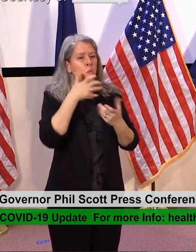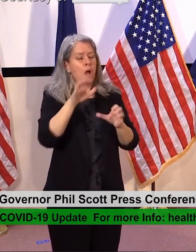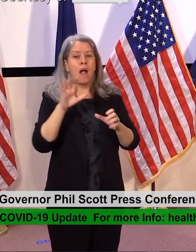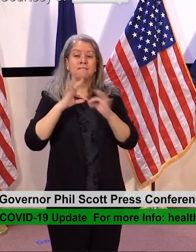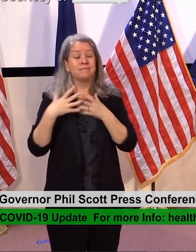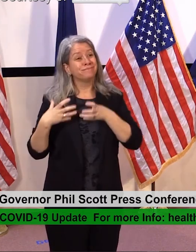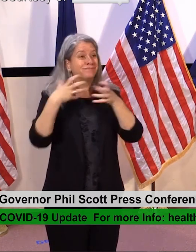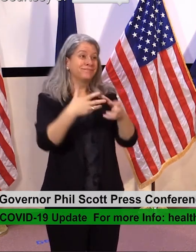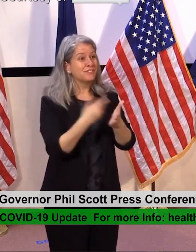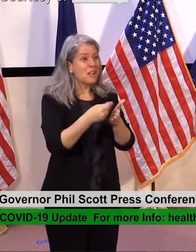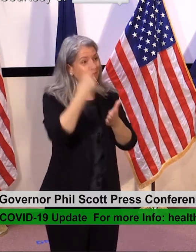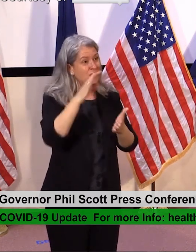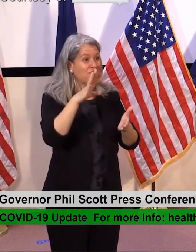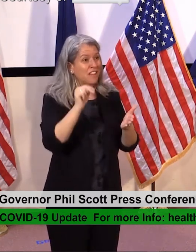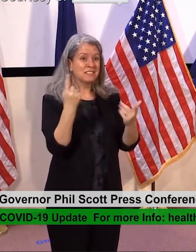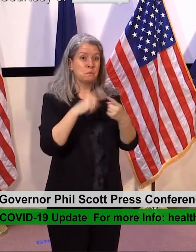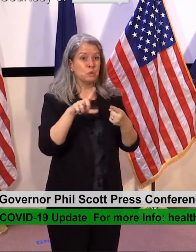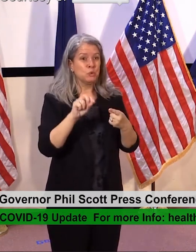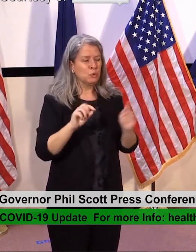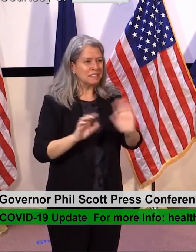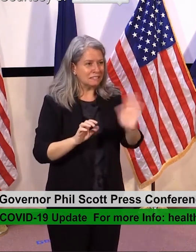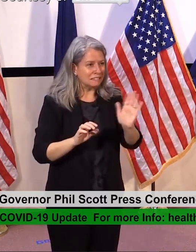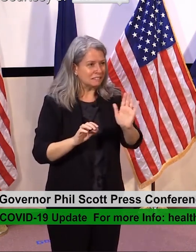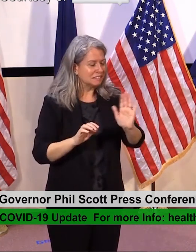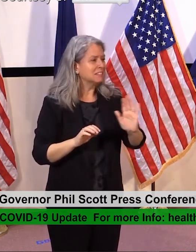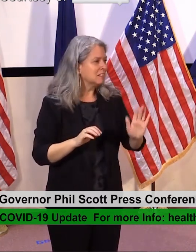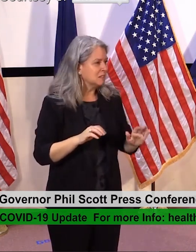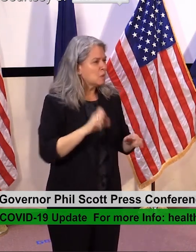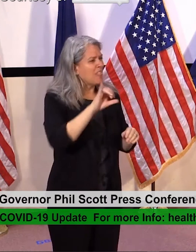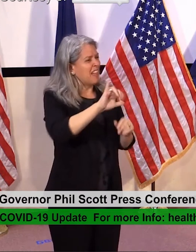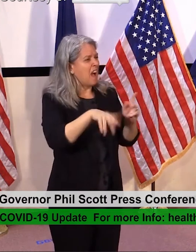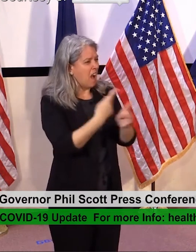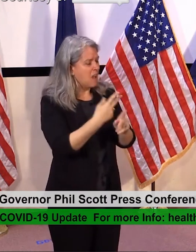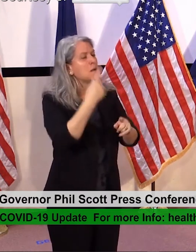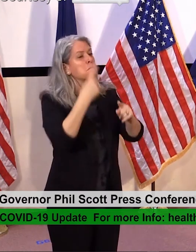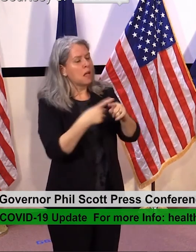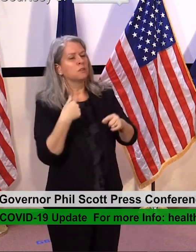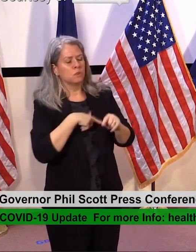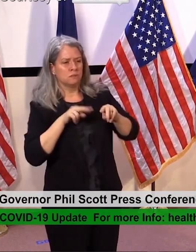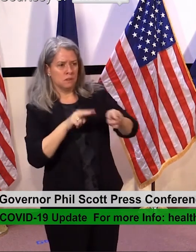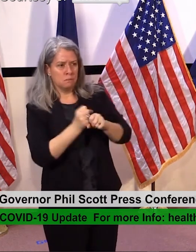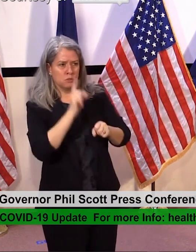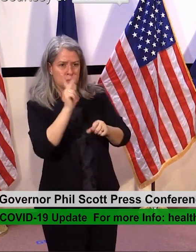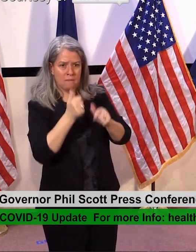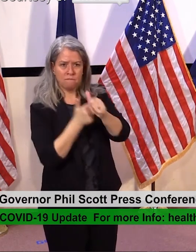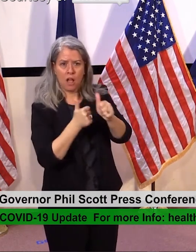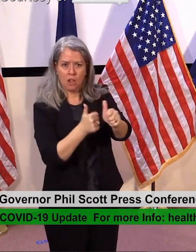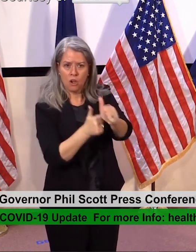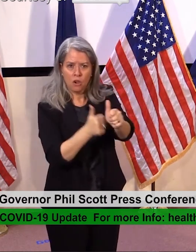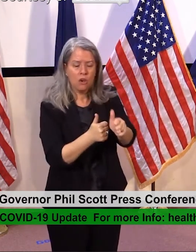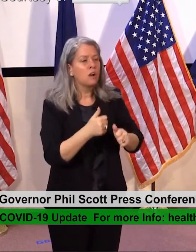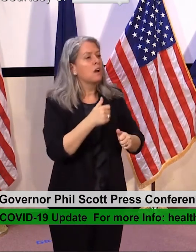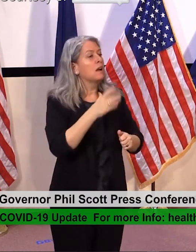we'll continue to monitor, making sure that we're enforcing some of the actions that we have and encouraging and